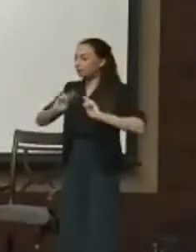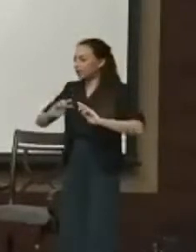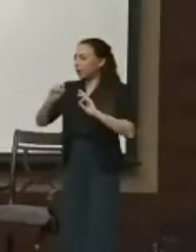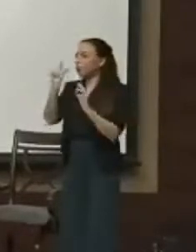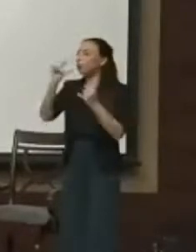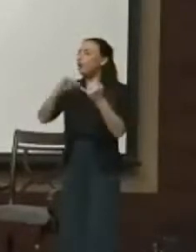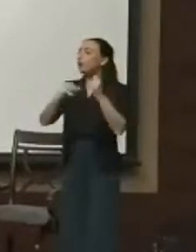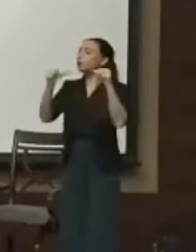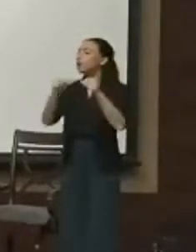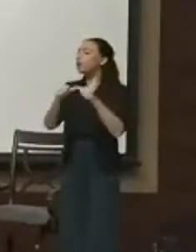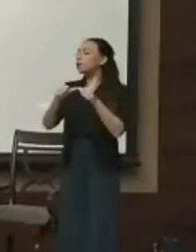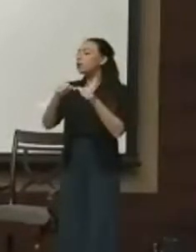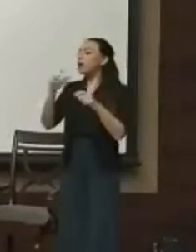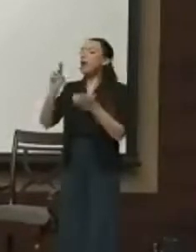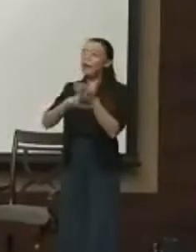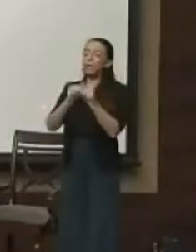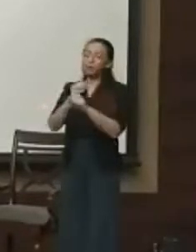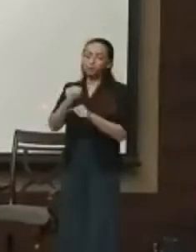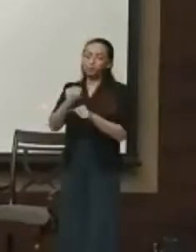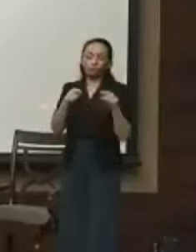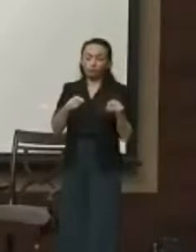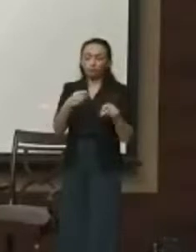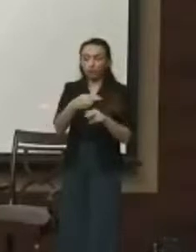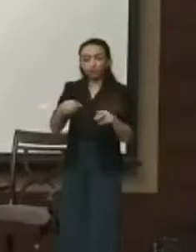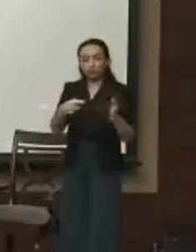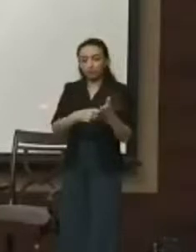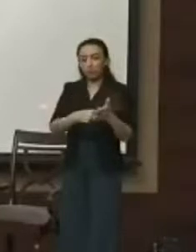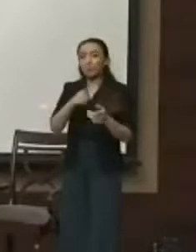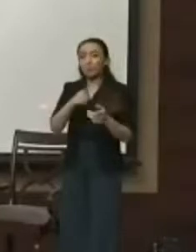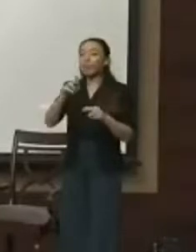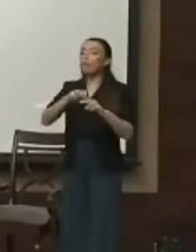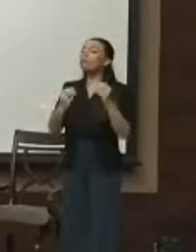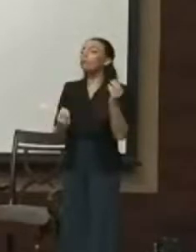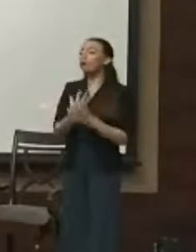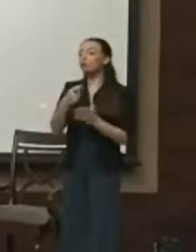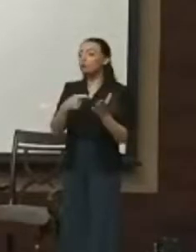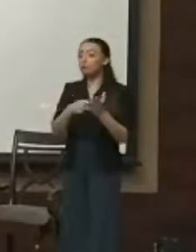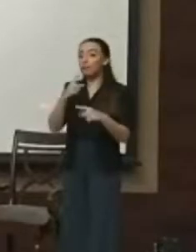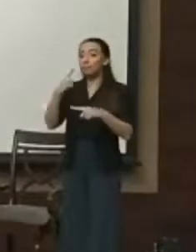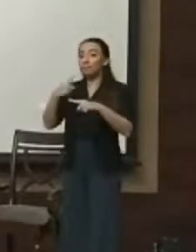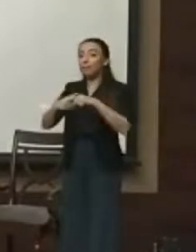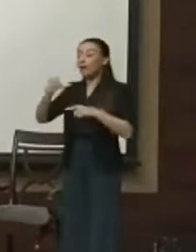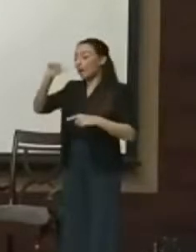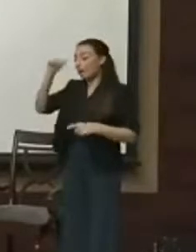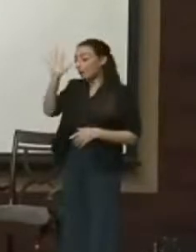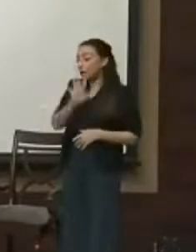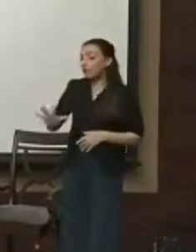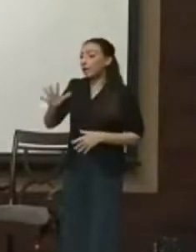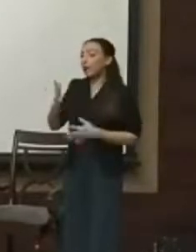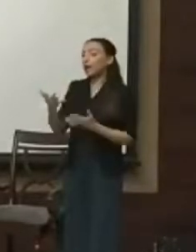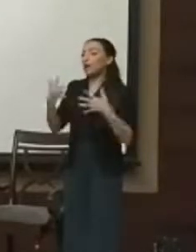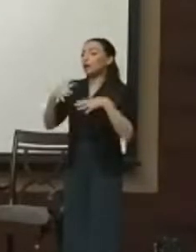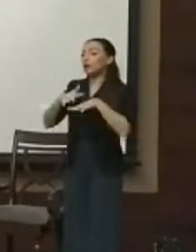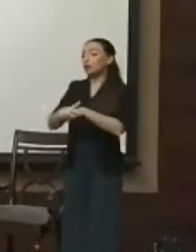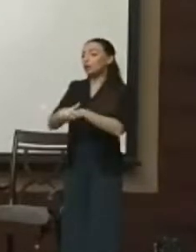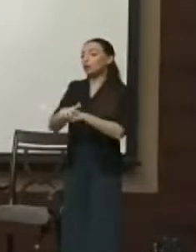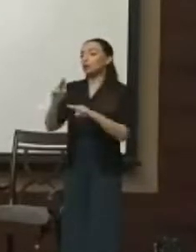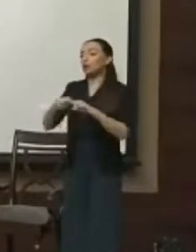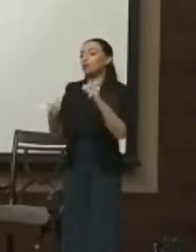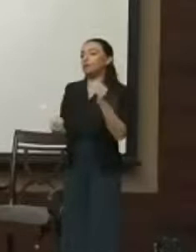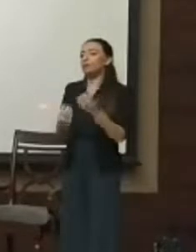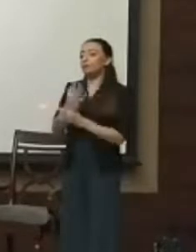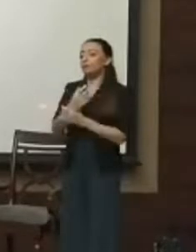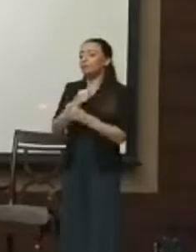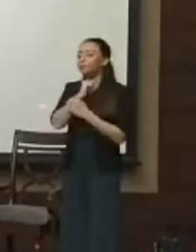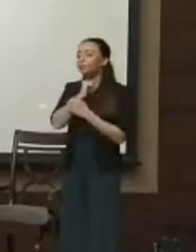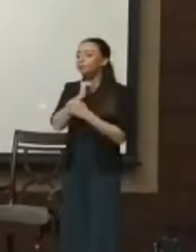USA, a not-for-profit foundation. He's also the founder of India Inclusion Foundation, a non-profit that